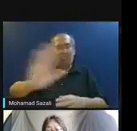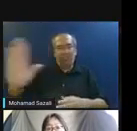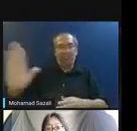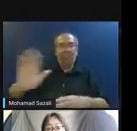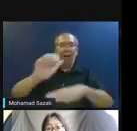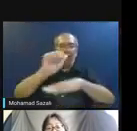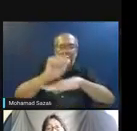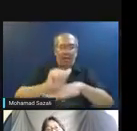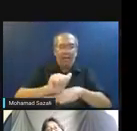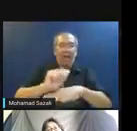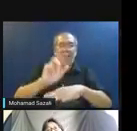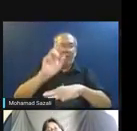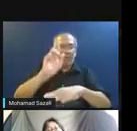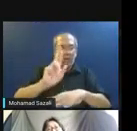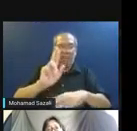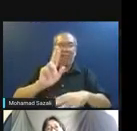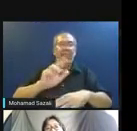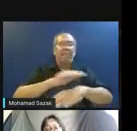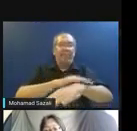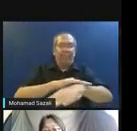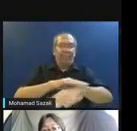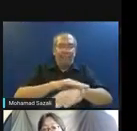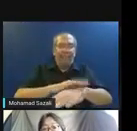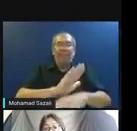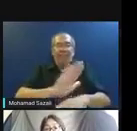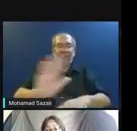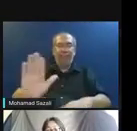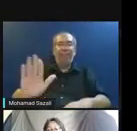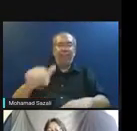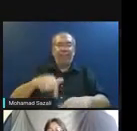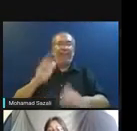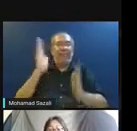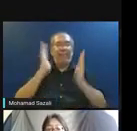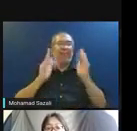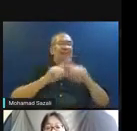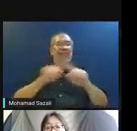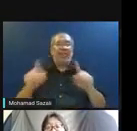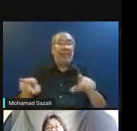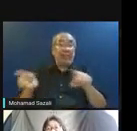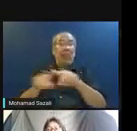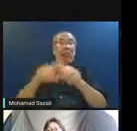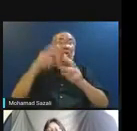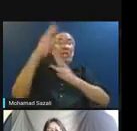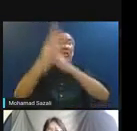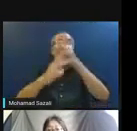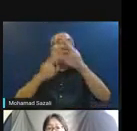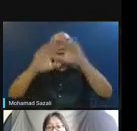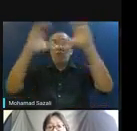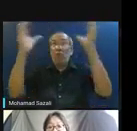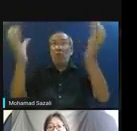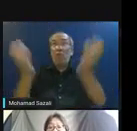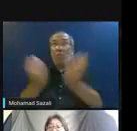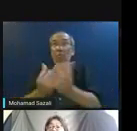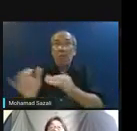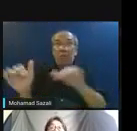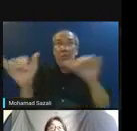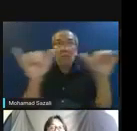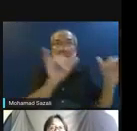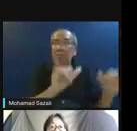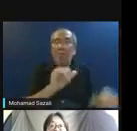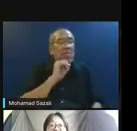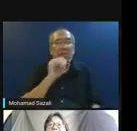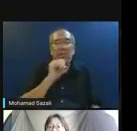be that. So we have to respect each other culture, each other ways of life, and we sign accordingly. But for